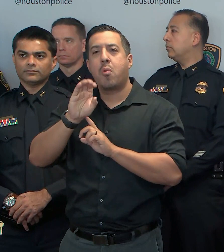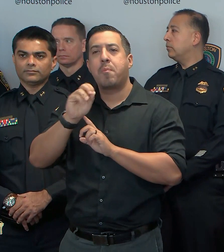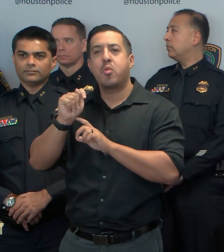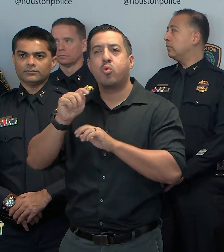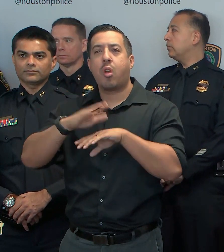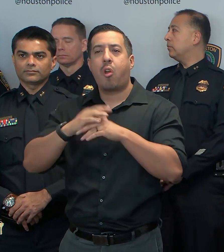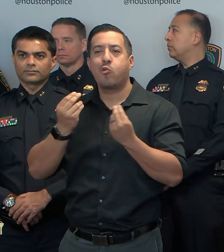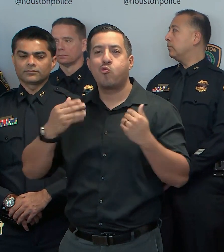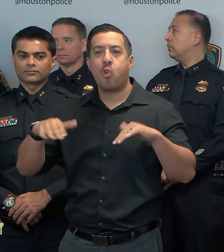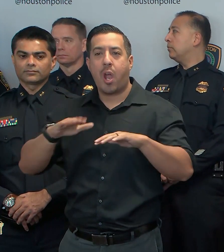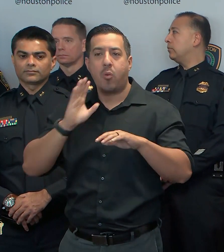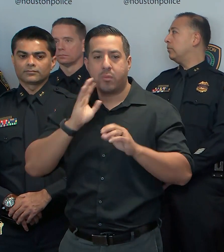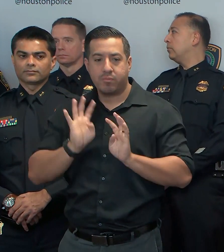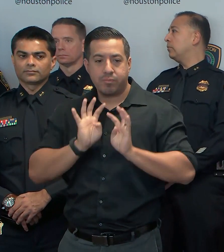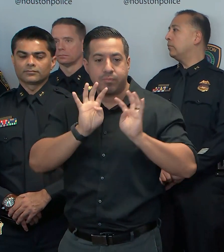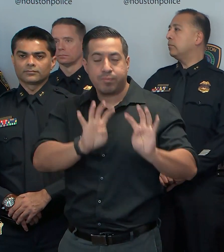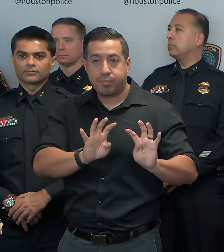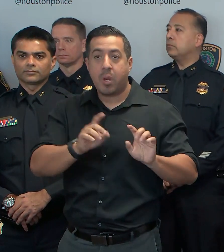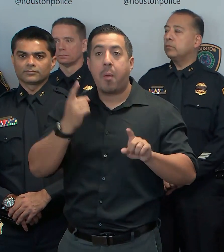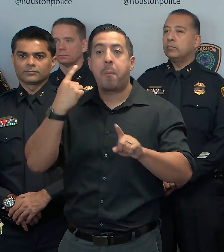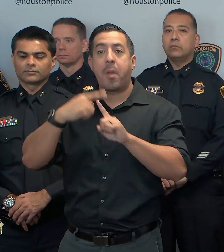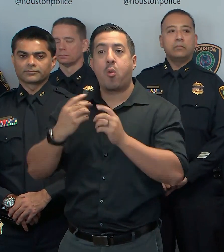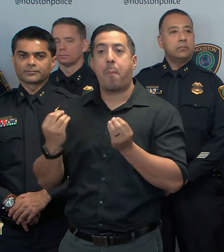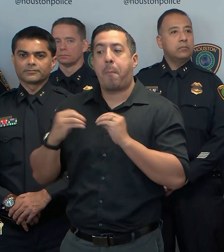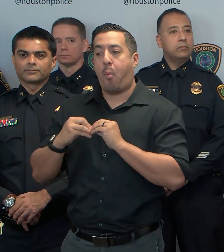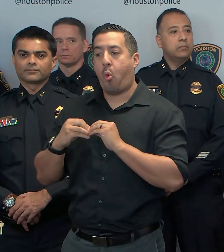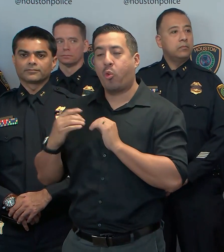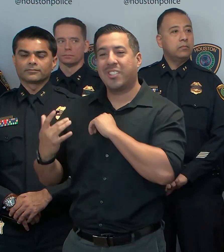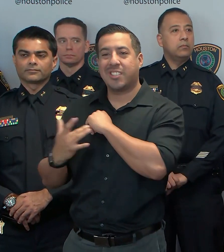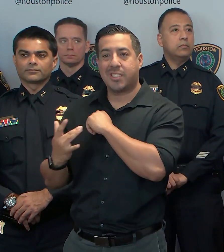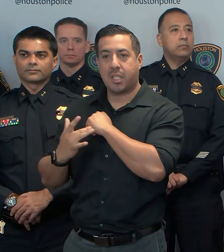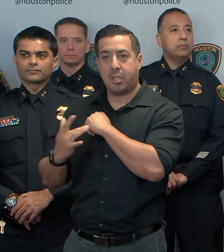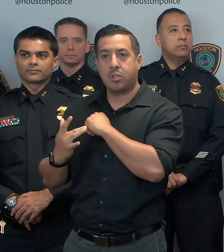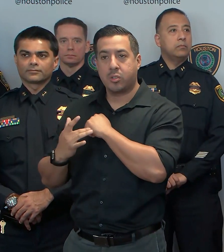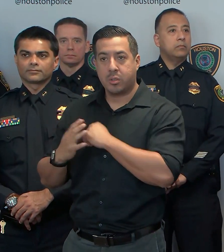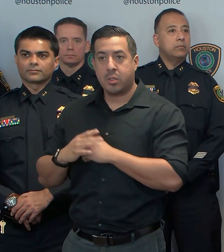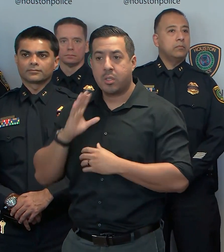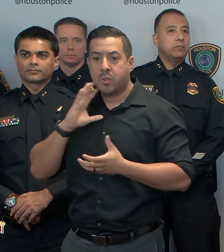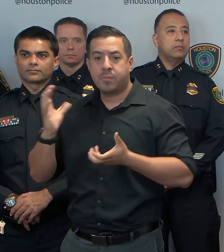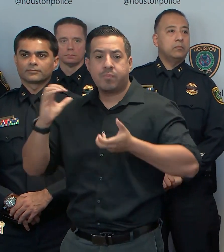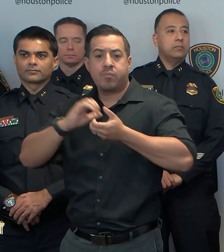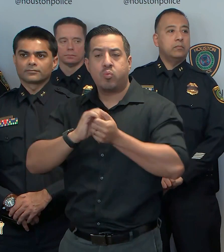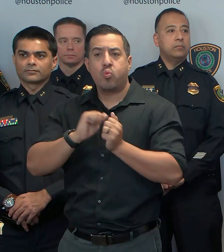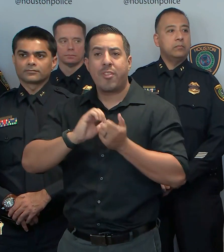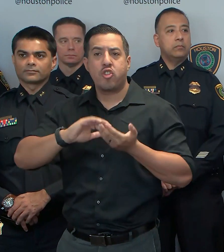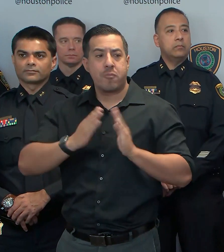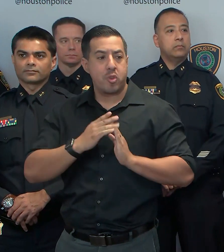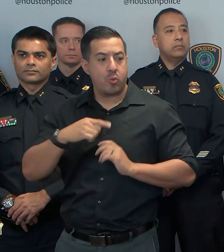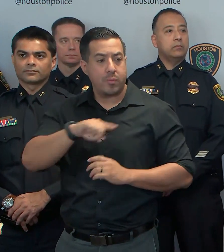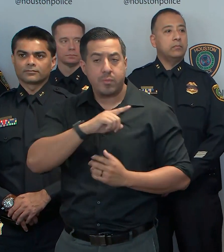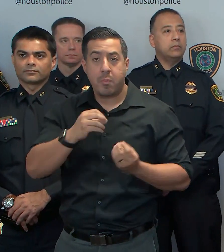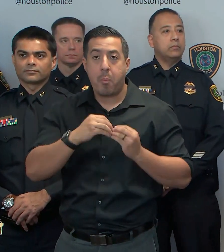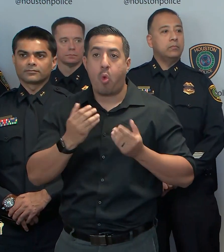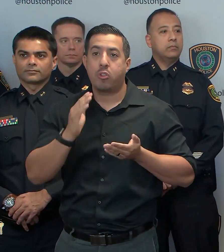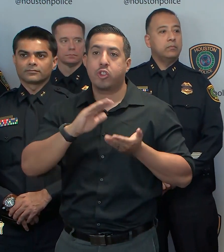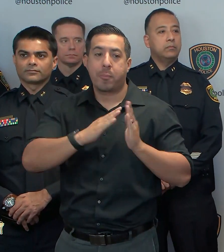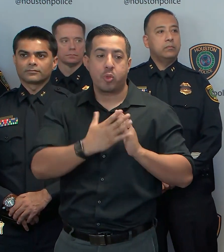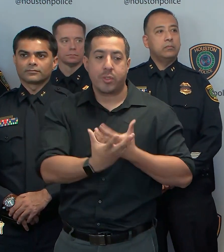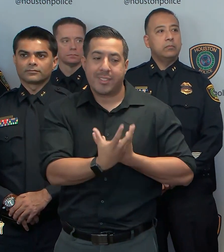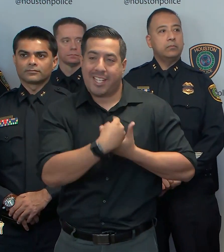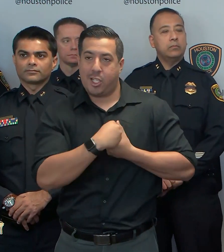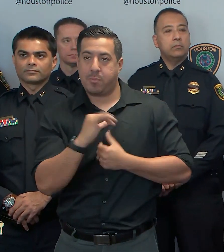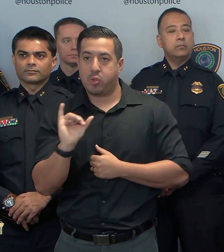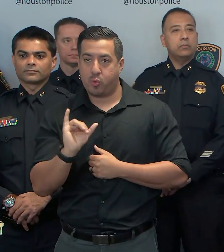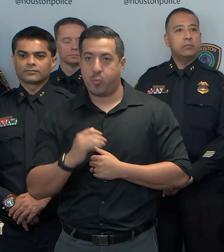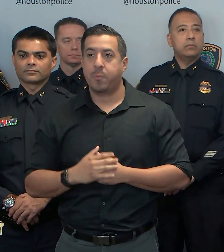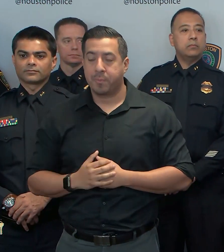and at the same time using more technology, and then working in collaboration with the community, having more community engagement,